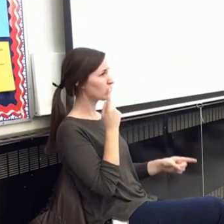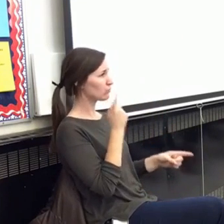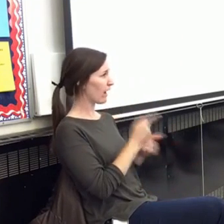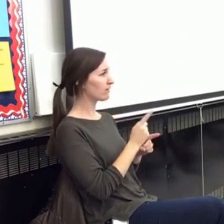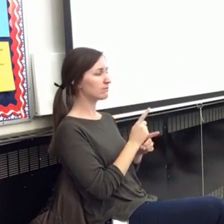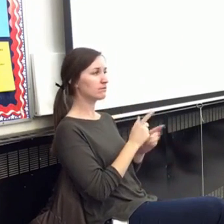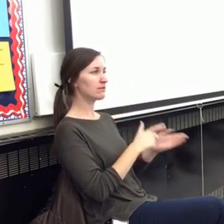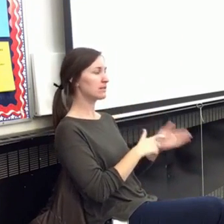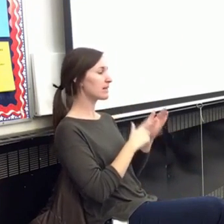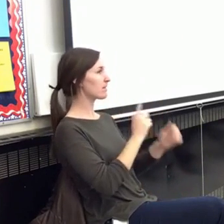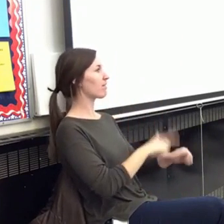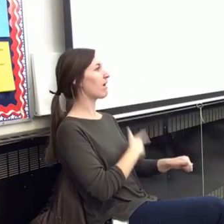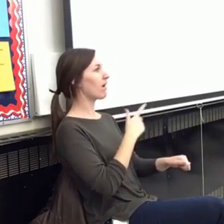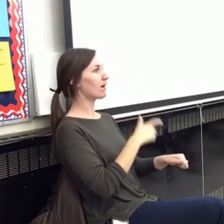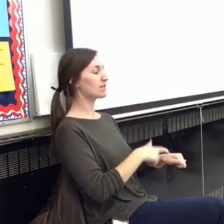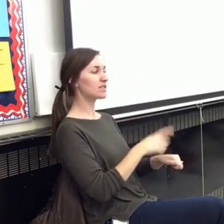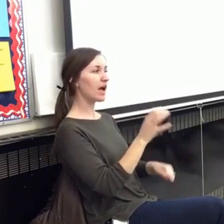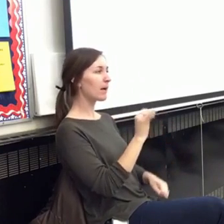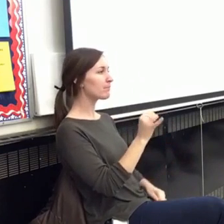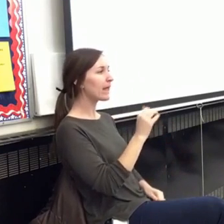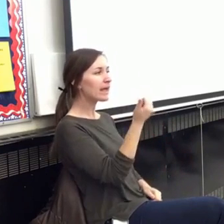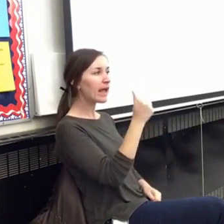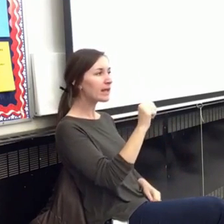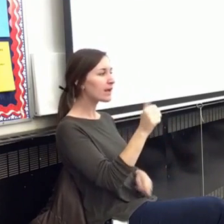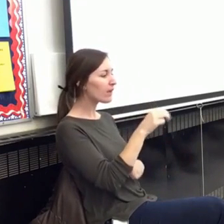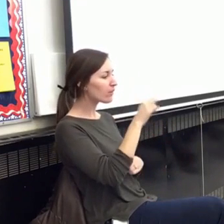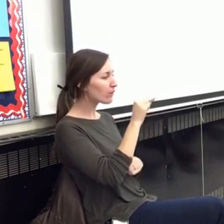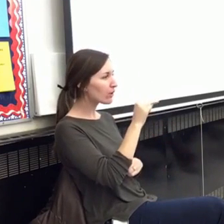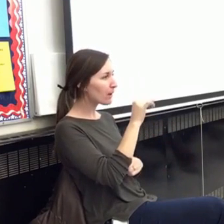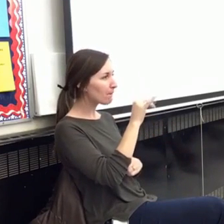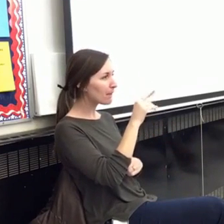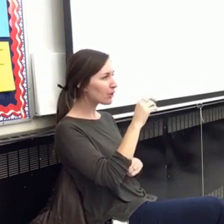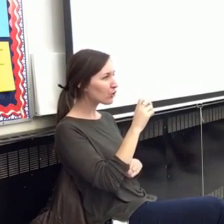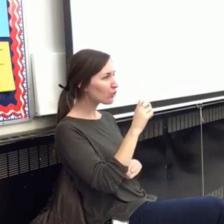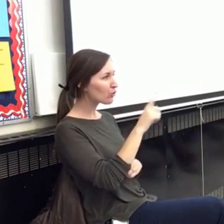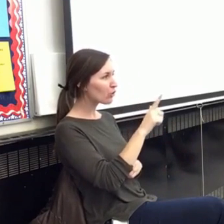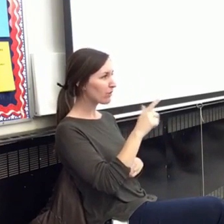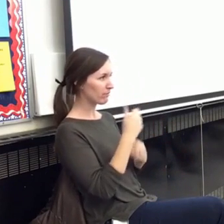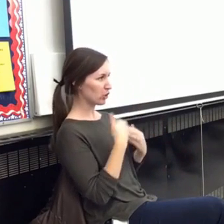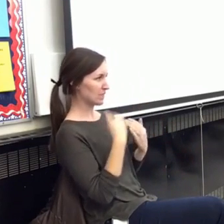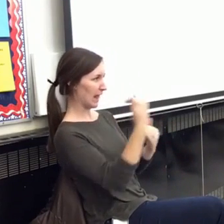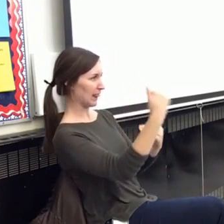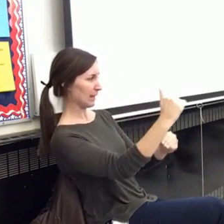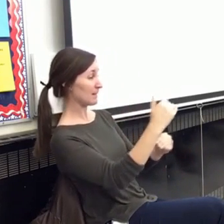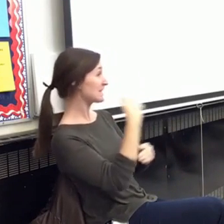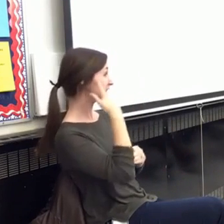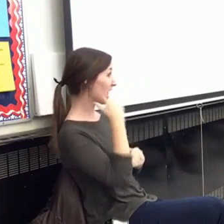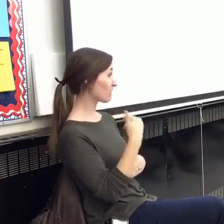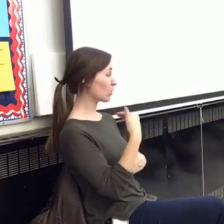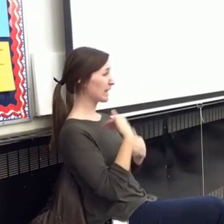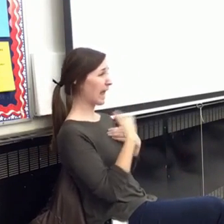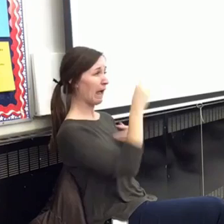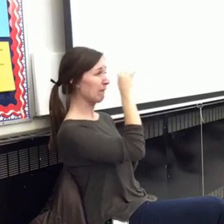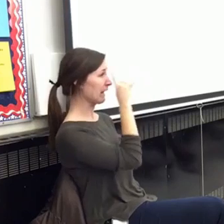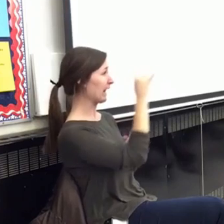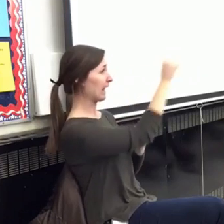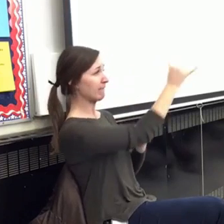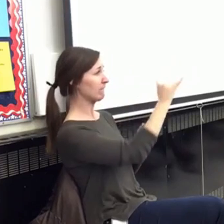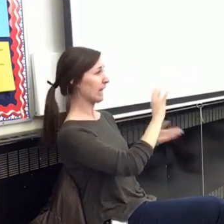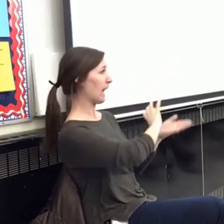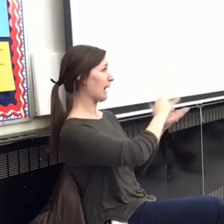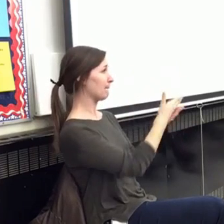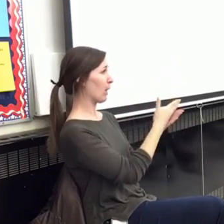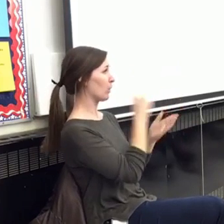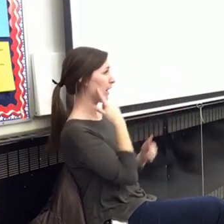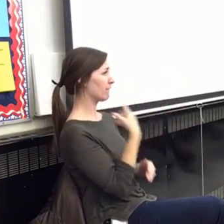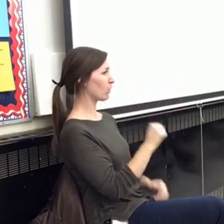like any other mineral. It has a limited supply. Therefore, in California, does California have an unlimited supply of gold?